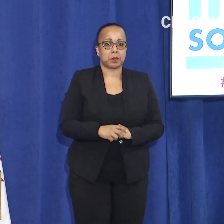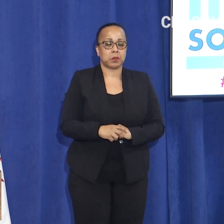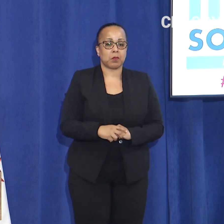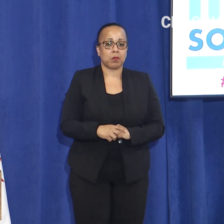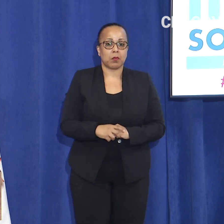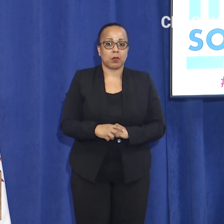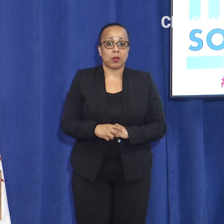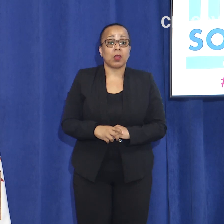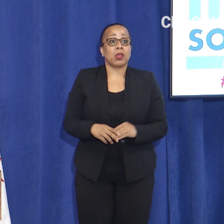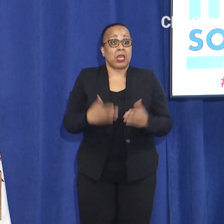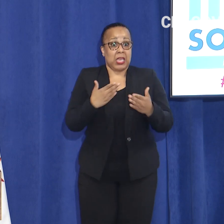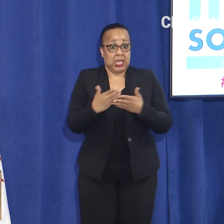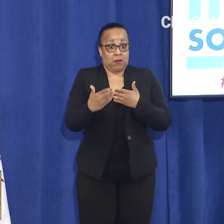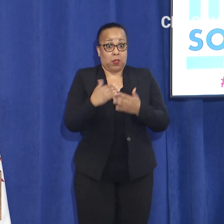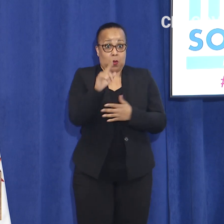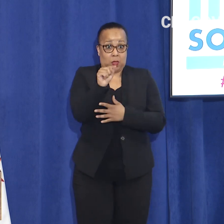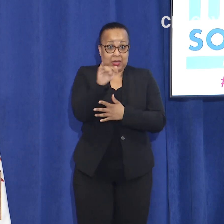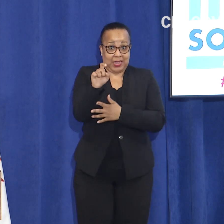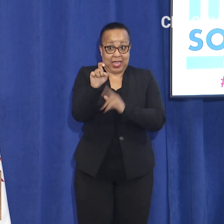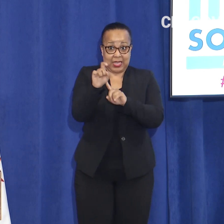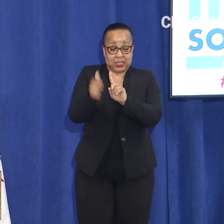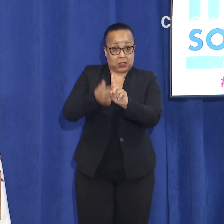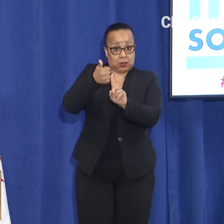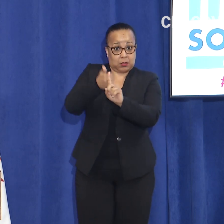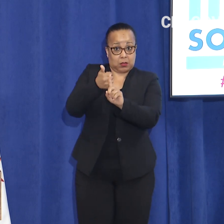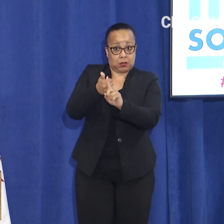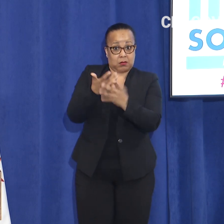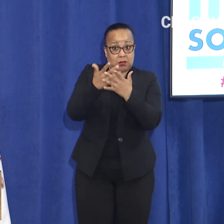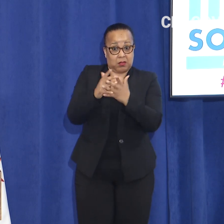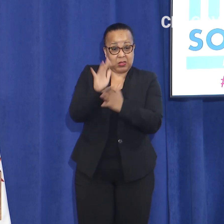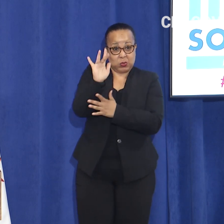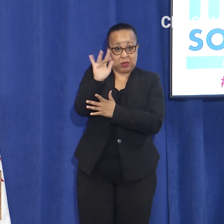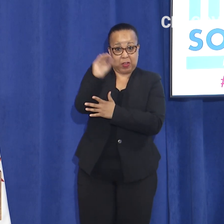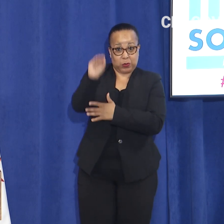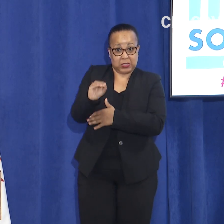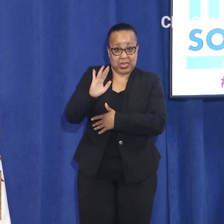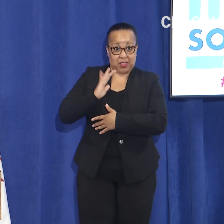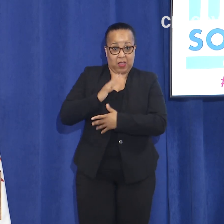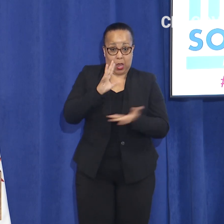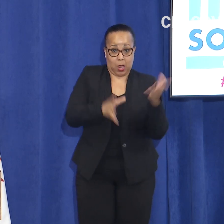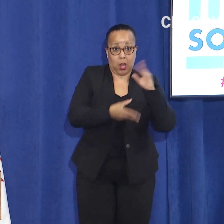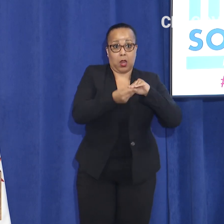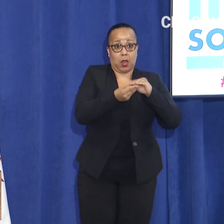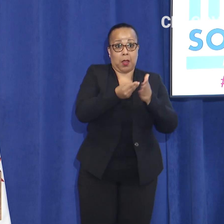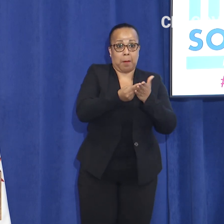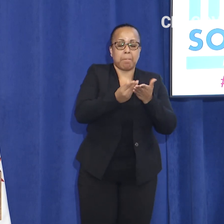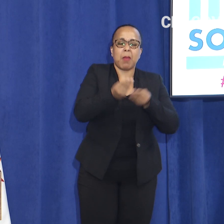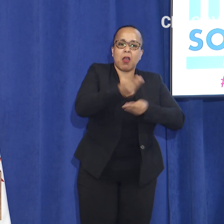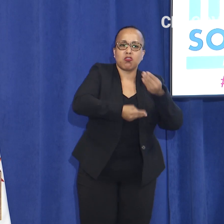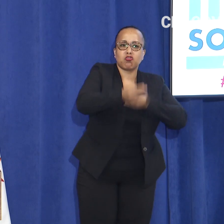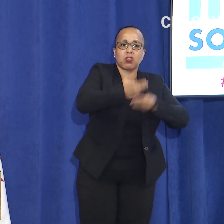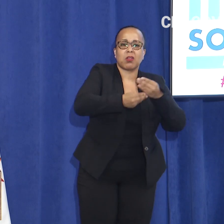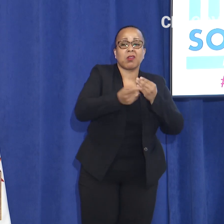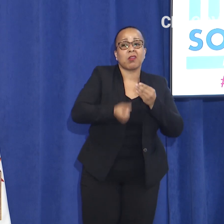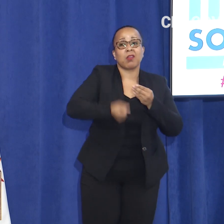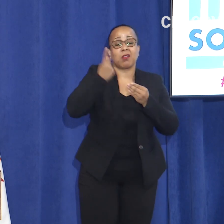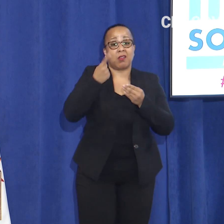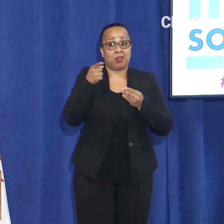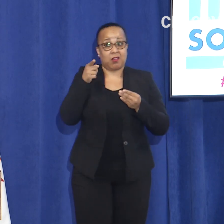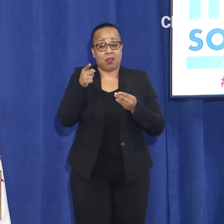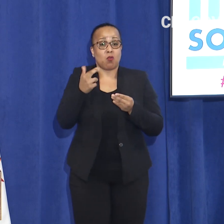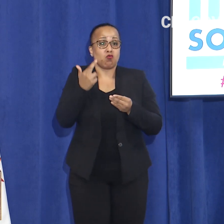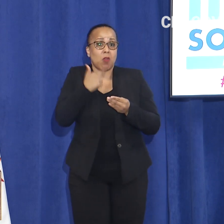In the aggregate, even though those taxes are only 25% of our budget, they nevertheless, the close